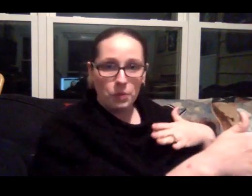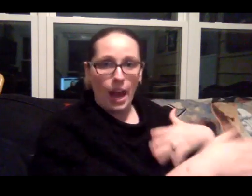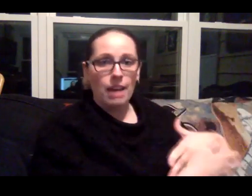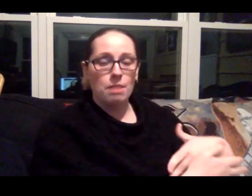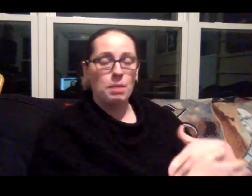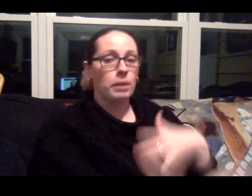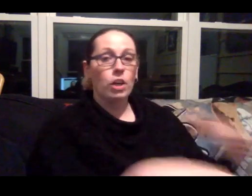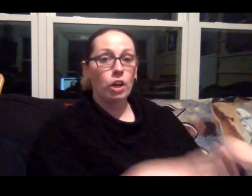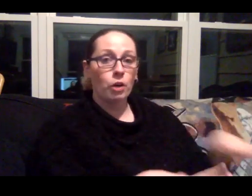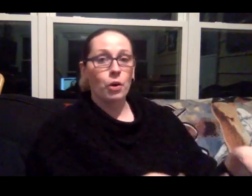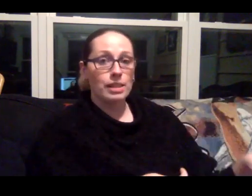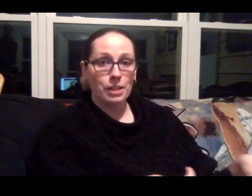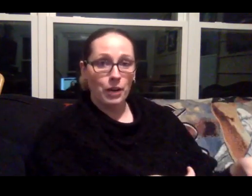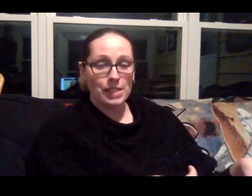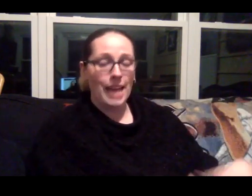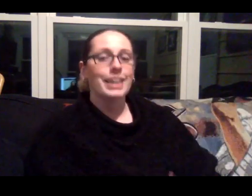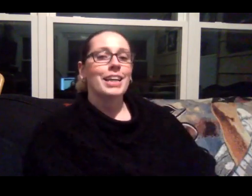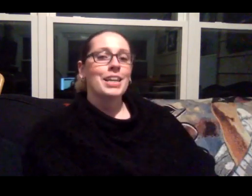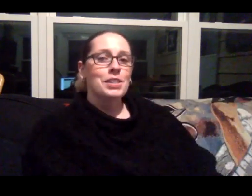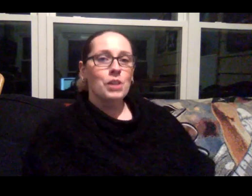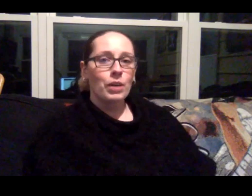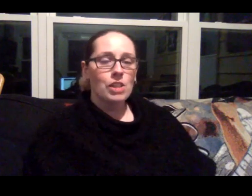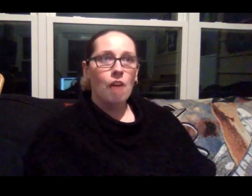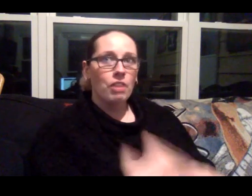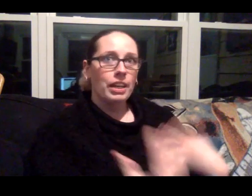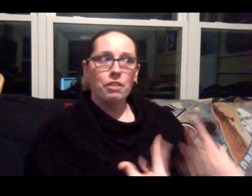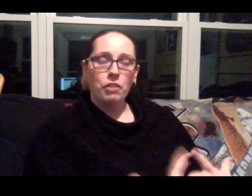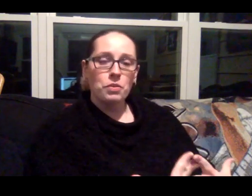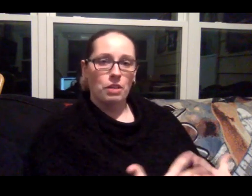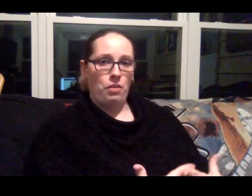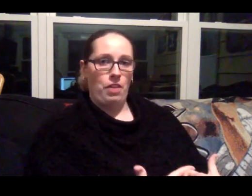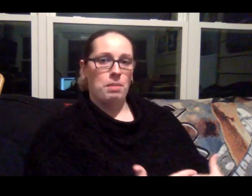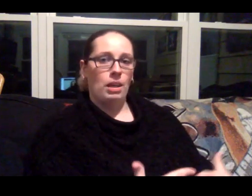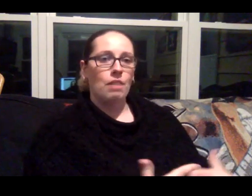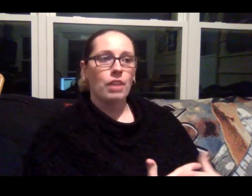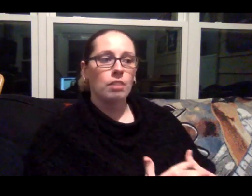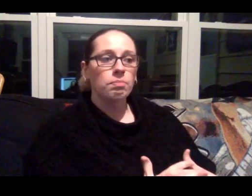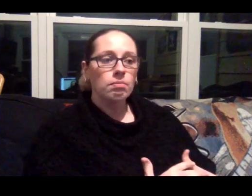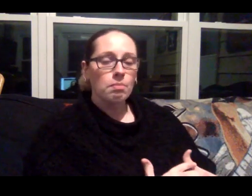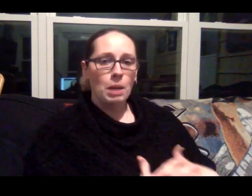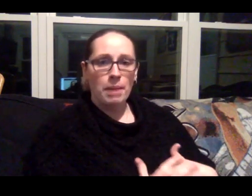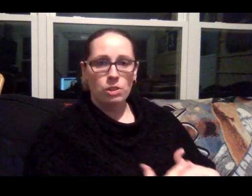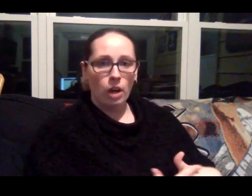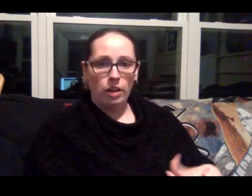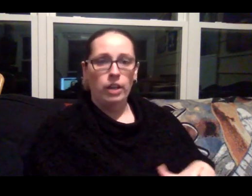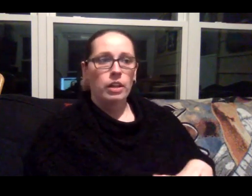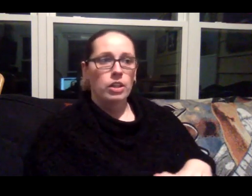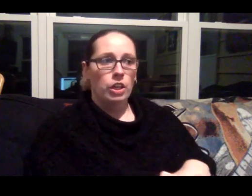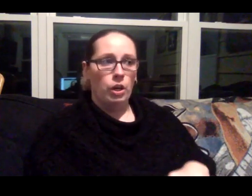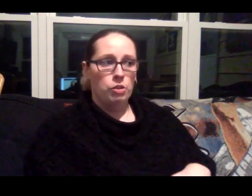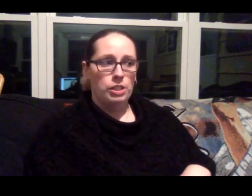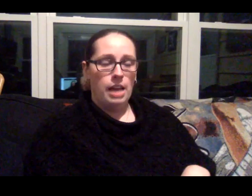outside and go say hi to them. And I'm like, no, no, no. So it's all very confusing for them. And even my daughter,